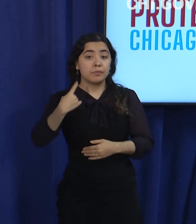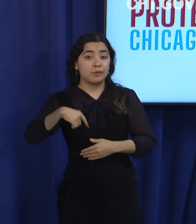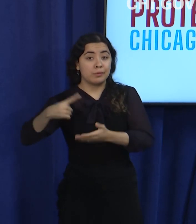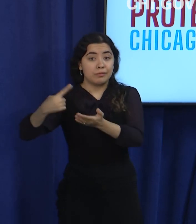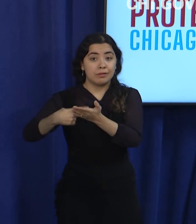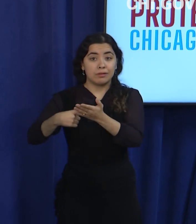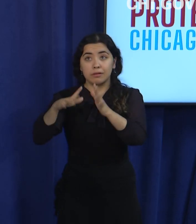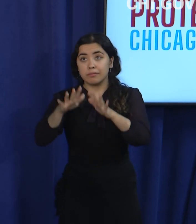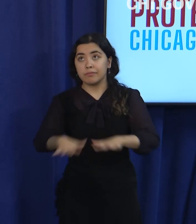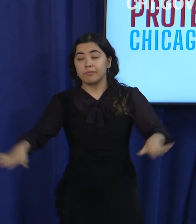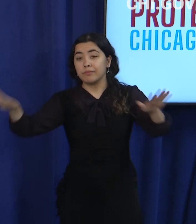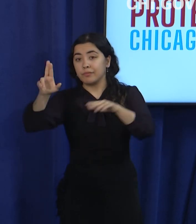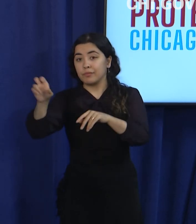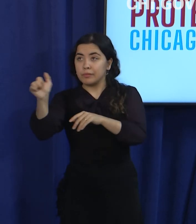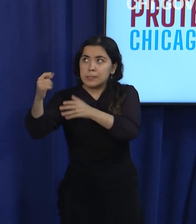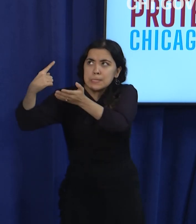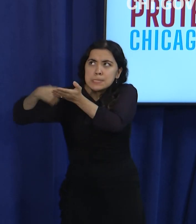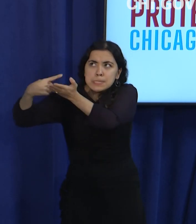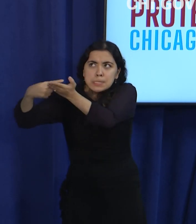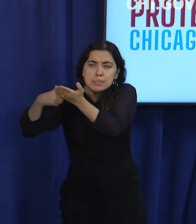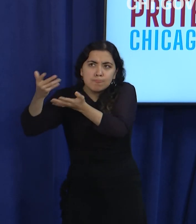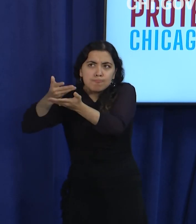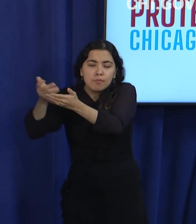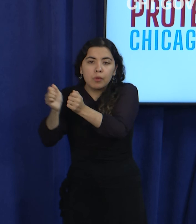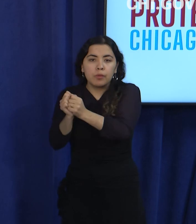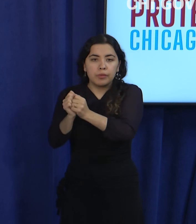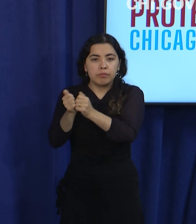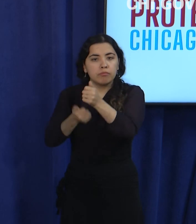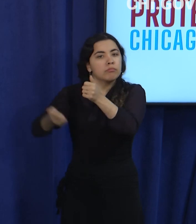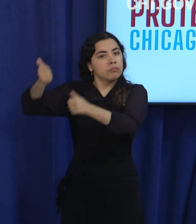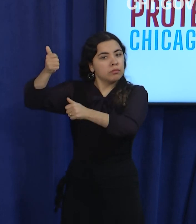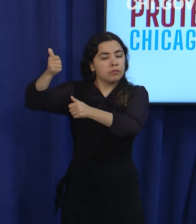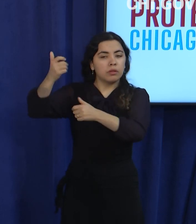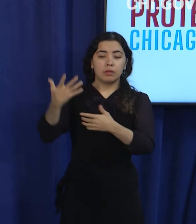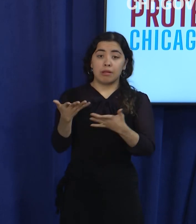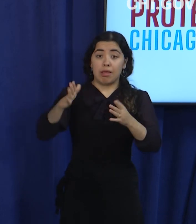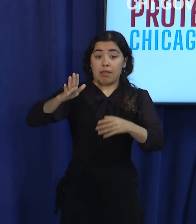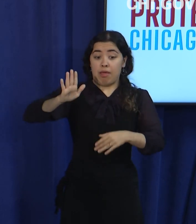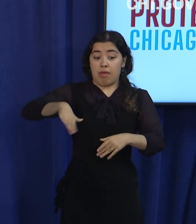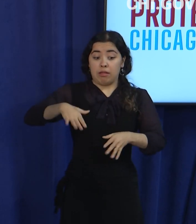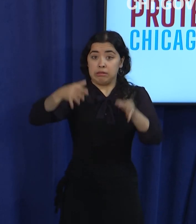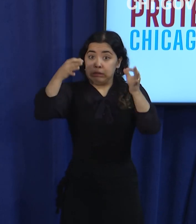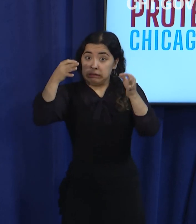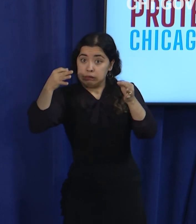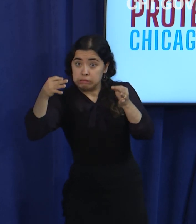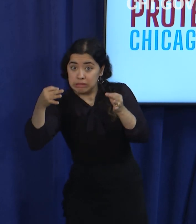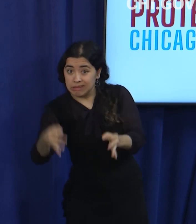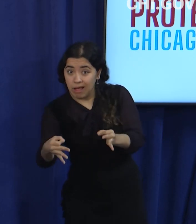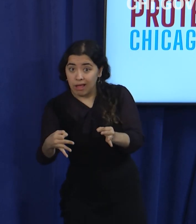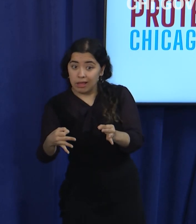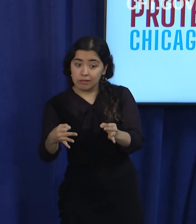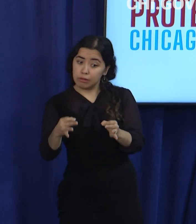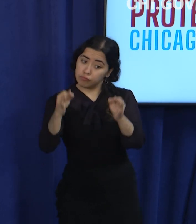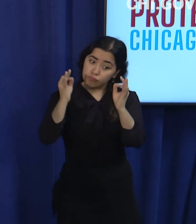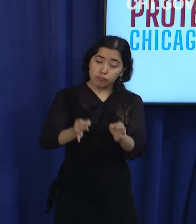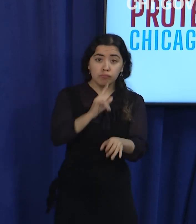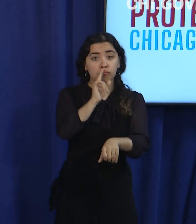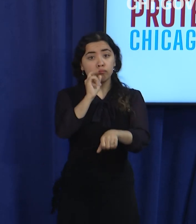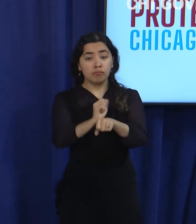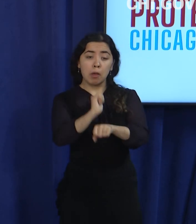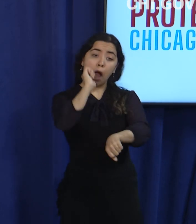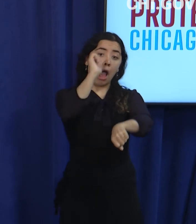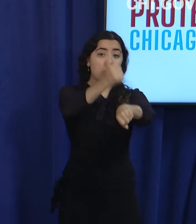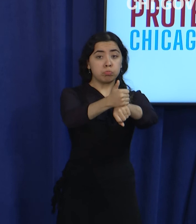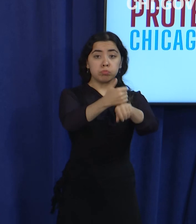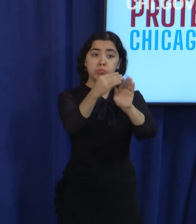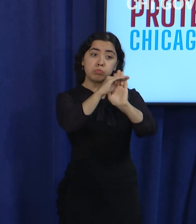There's not been a decision made at this point. We will continue to follow CDC guidance on this. So if there is a